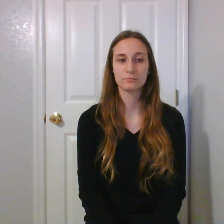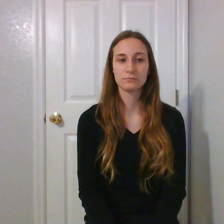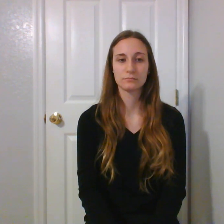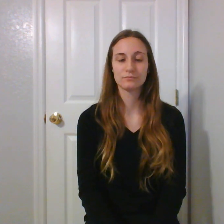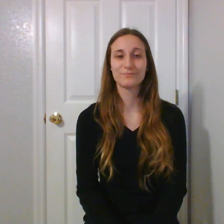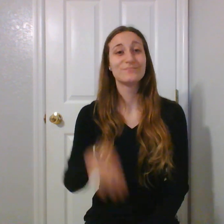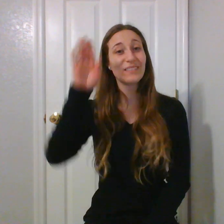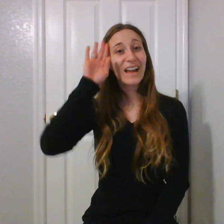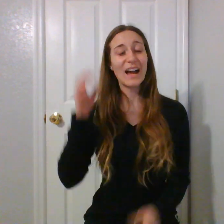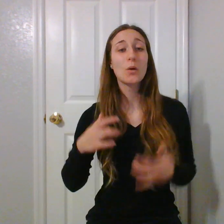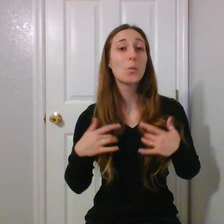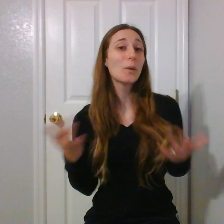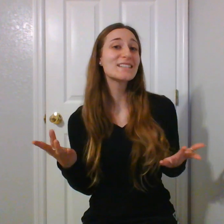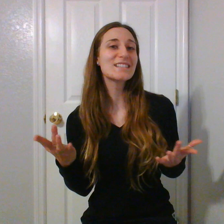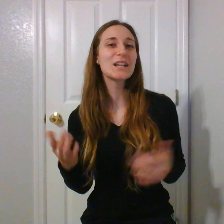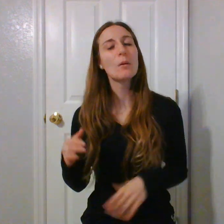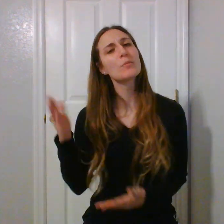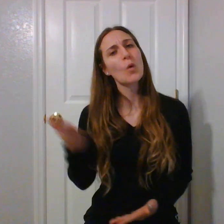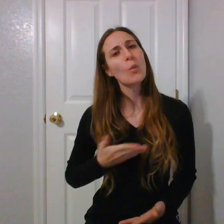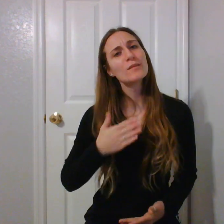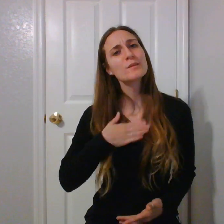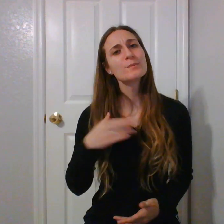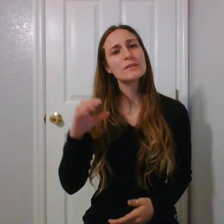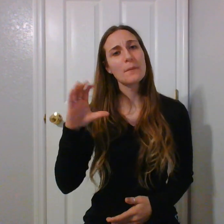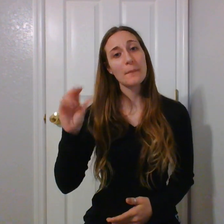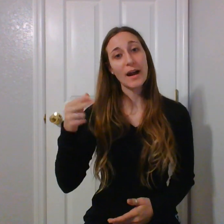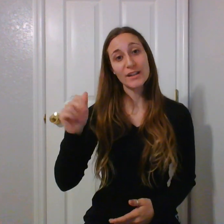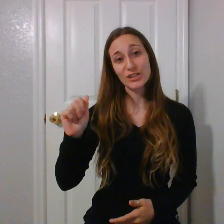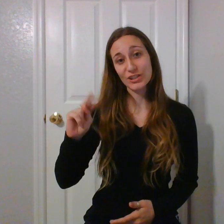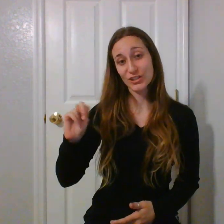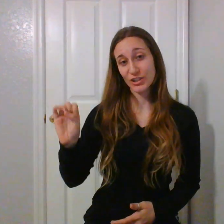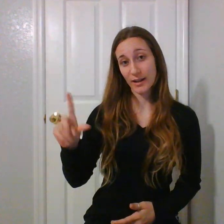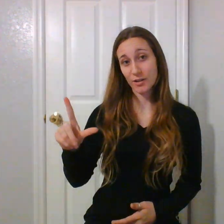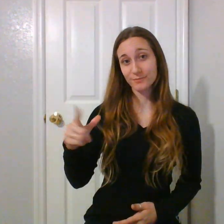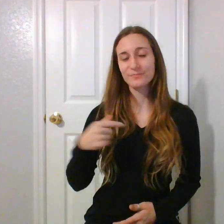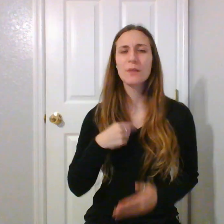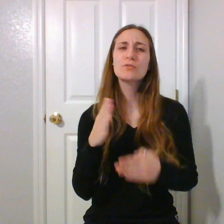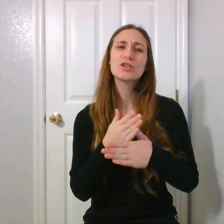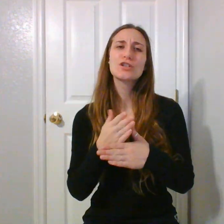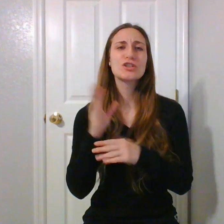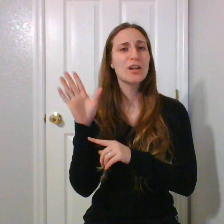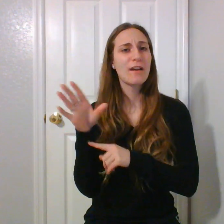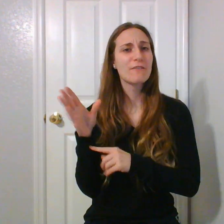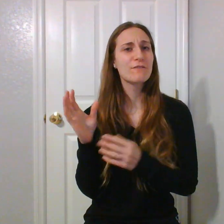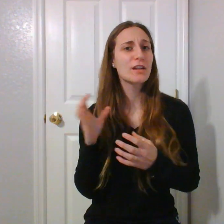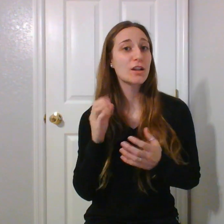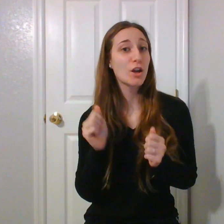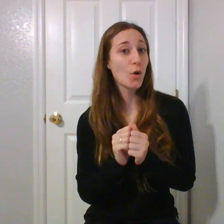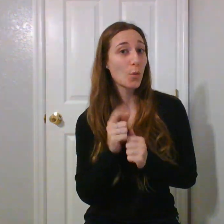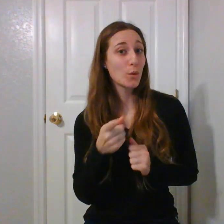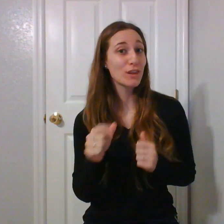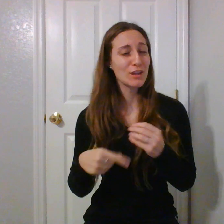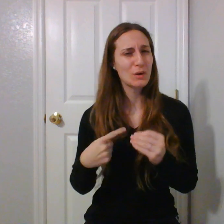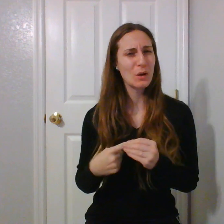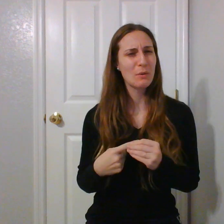hey guys what's up and welcome back to my channel today's video I'm going to be sharing with you guys nine tips on how to wake up early and actually be a